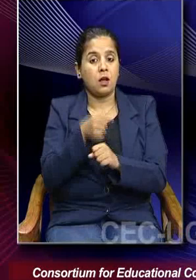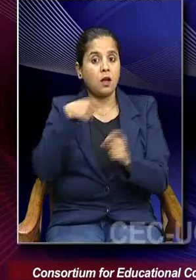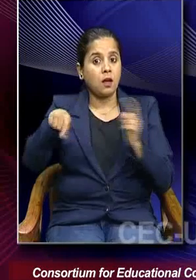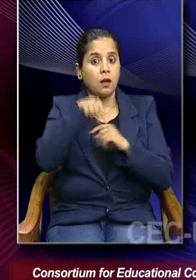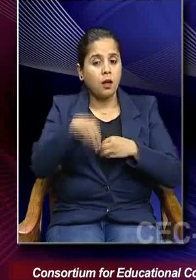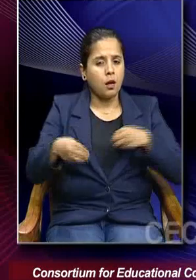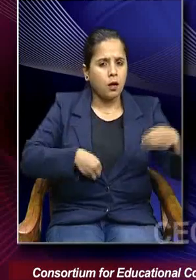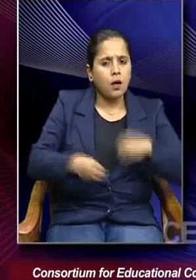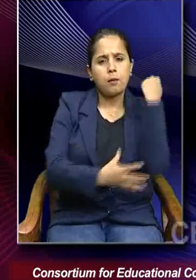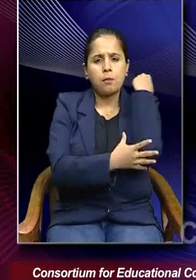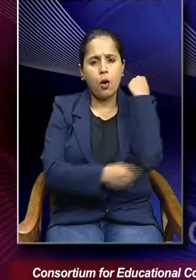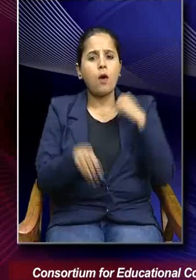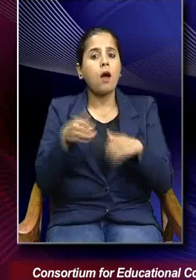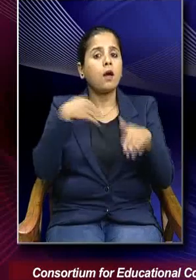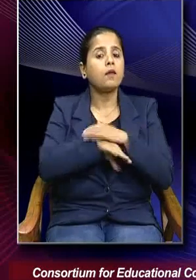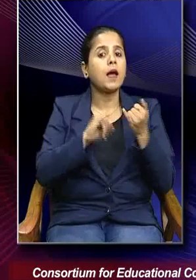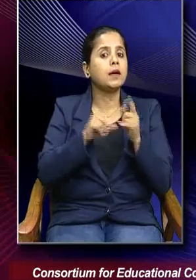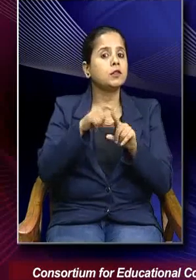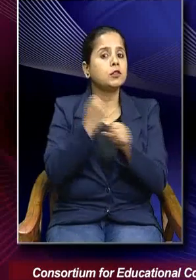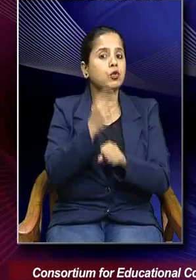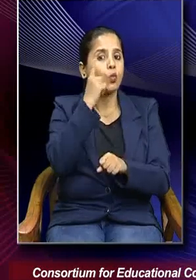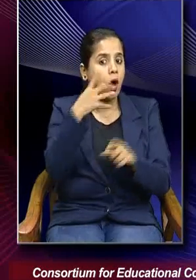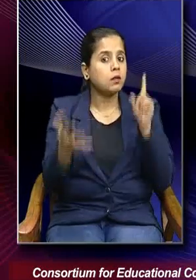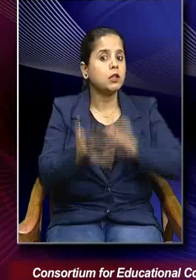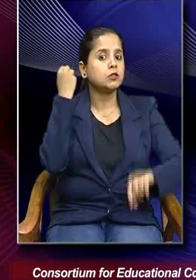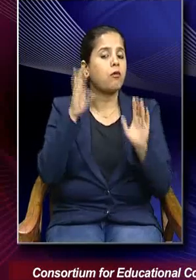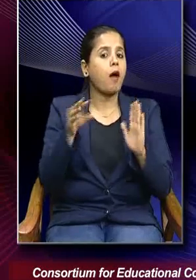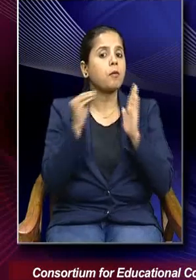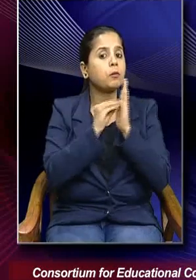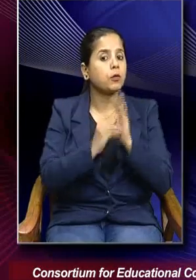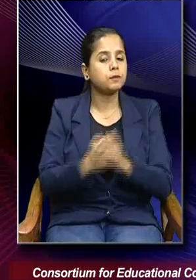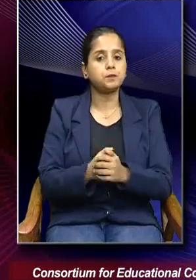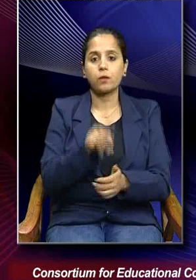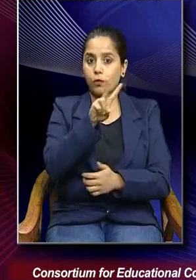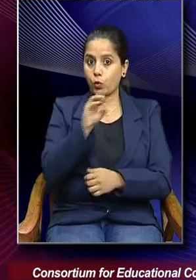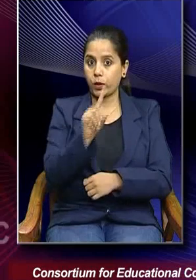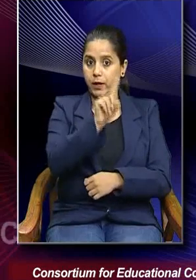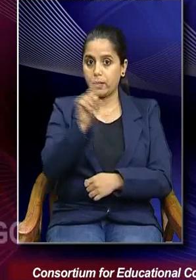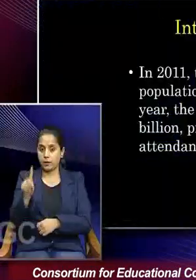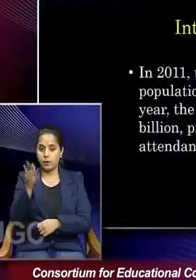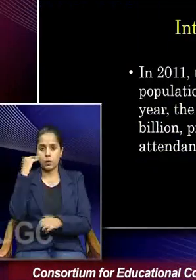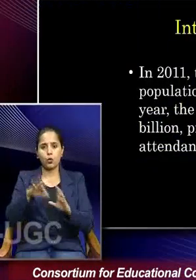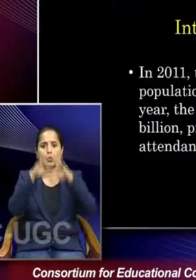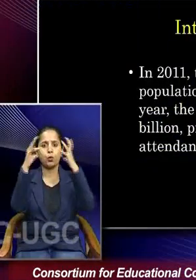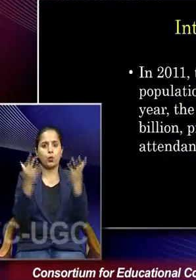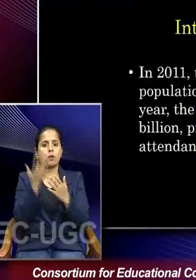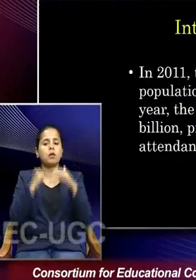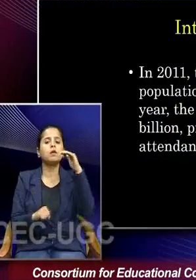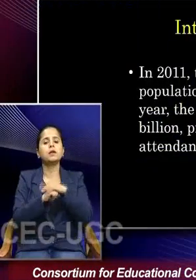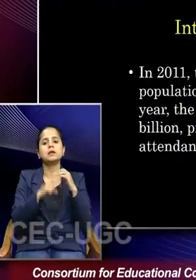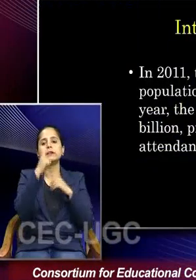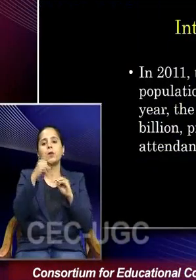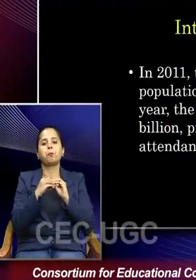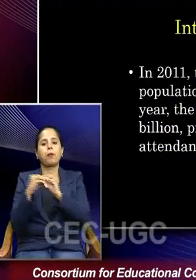marked as one of these development goals to be achieved. Now, 2011, the world had reached 7